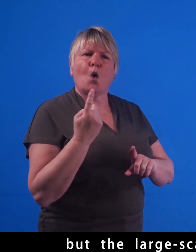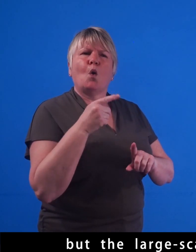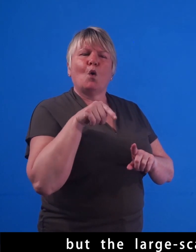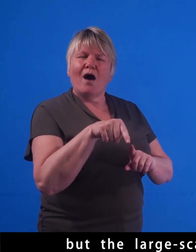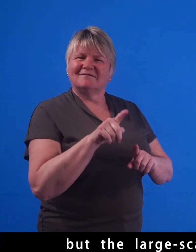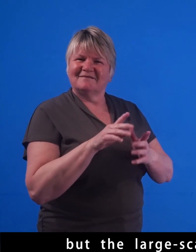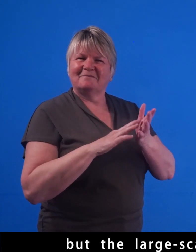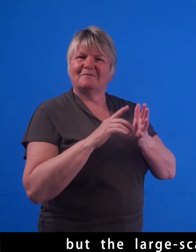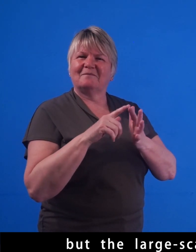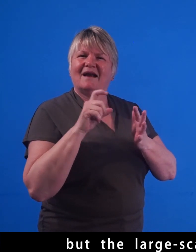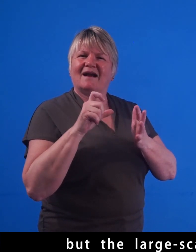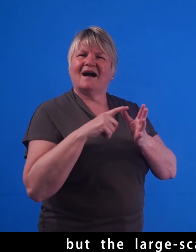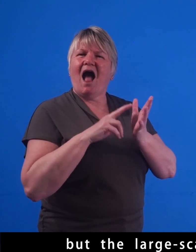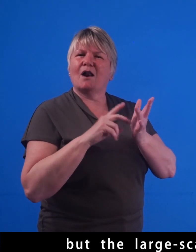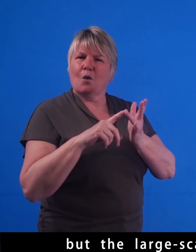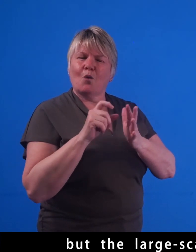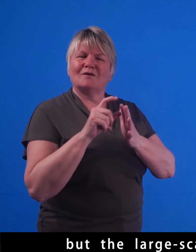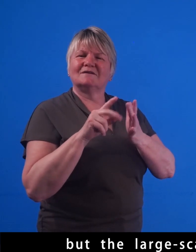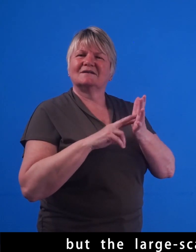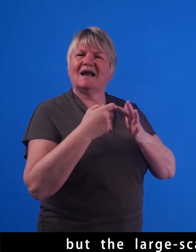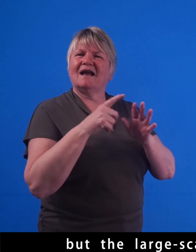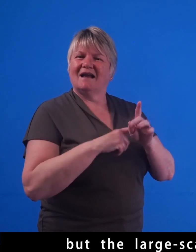the Meccano Dinky series.